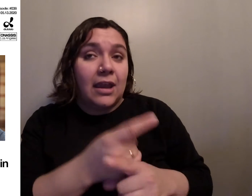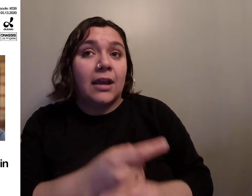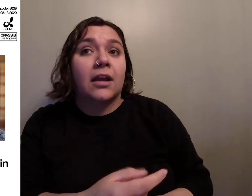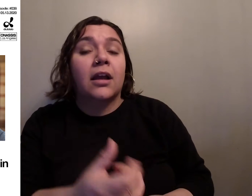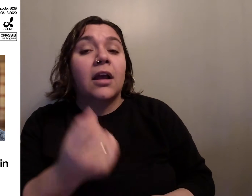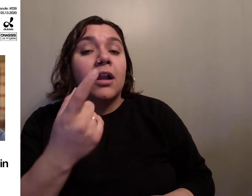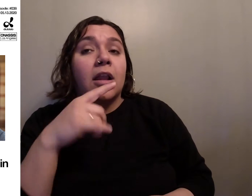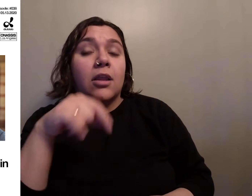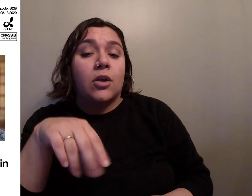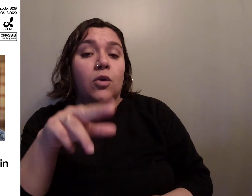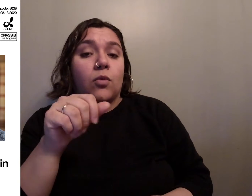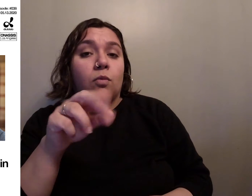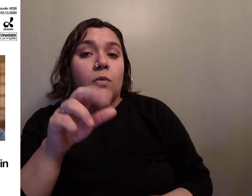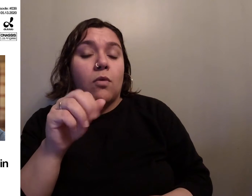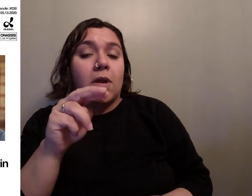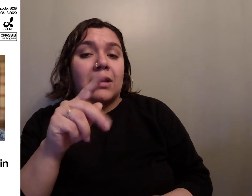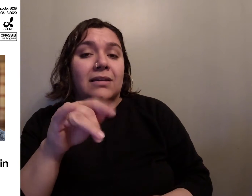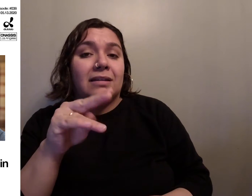Because